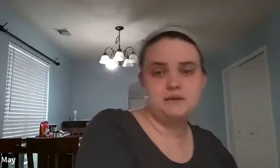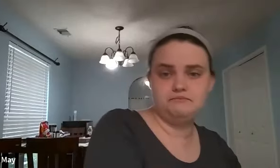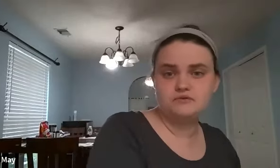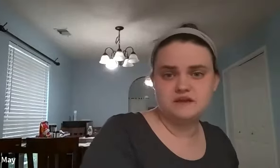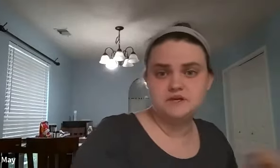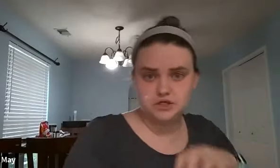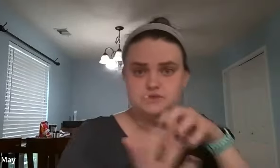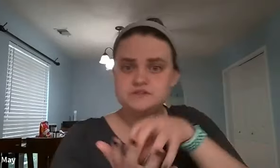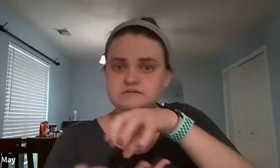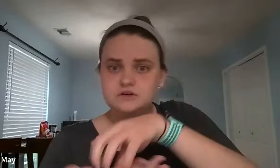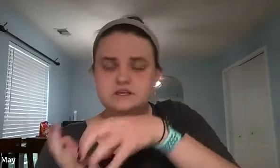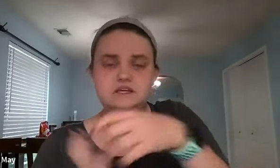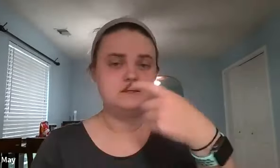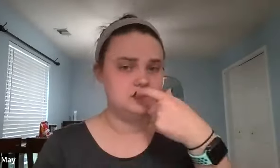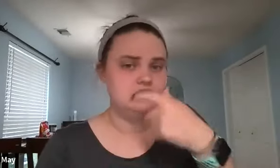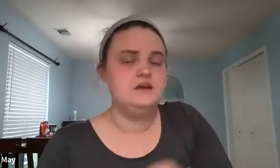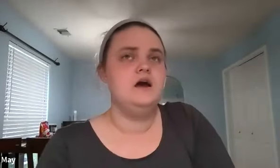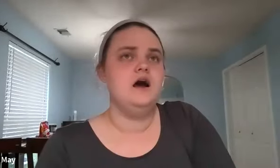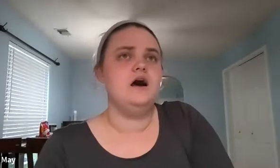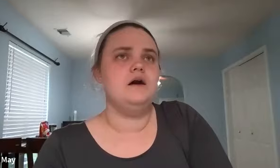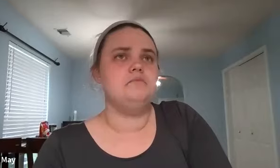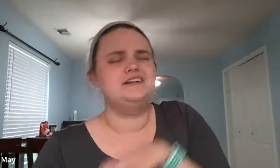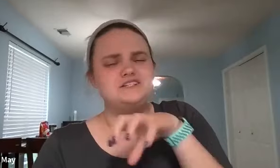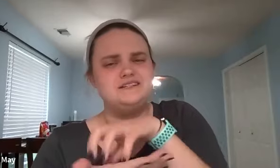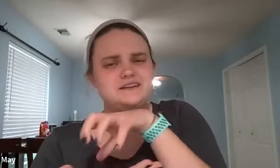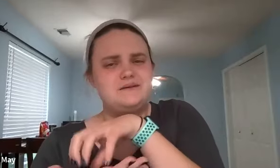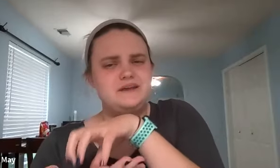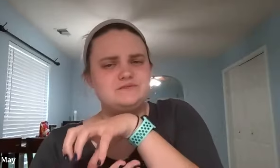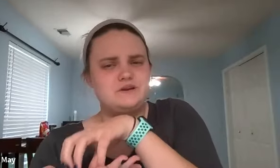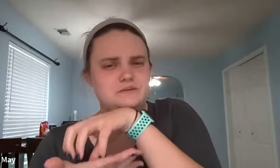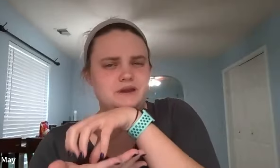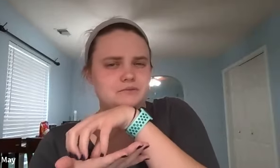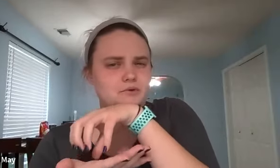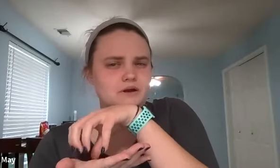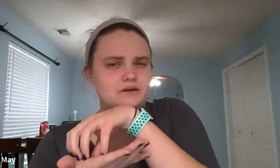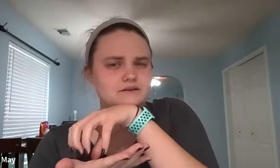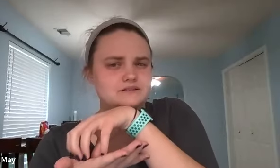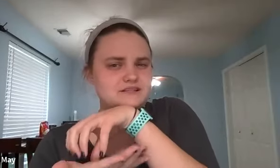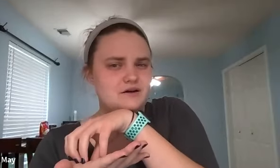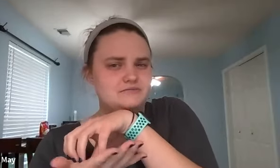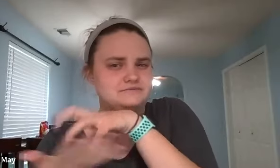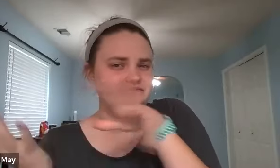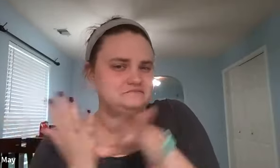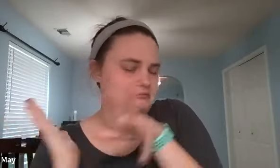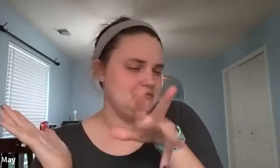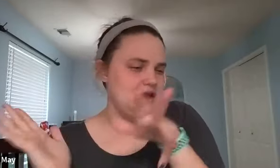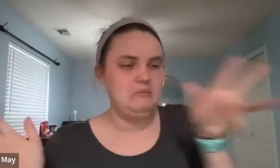But both can be used, cookie. I just tend to kind of make this one cupcake more. So, I